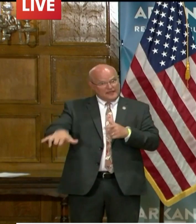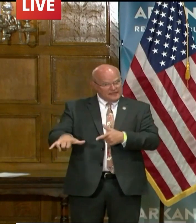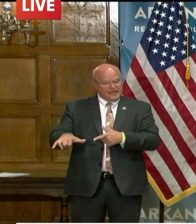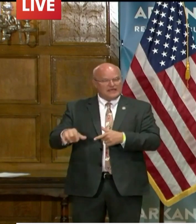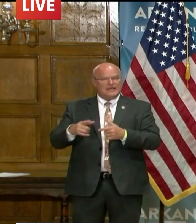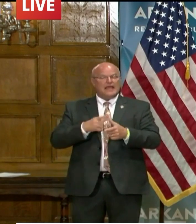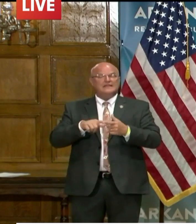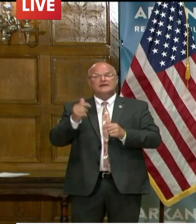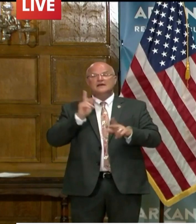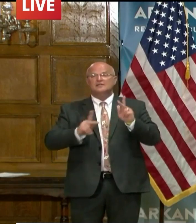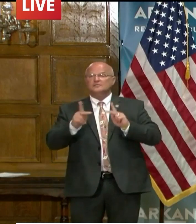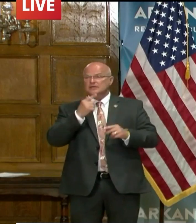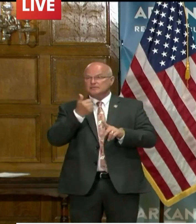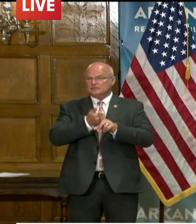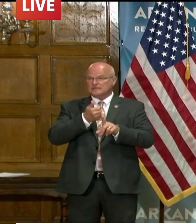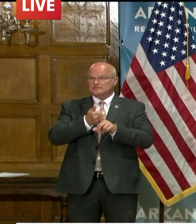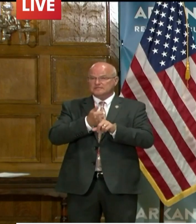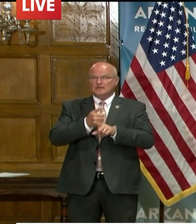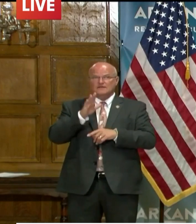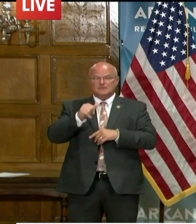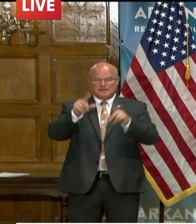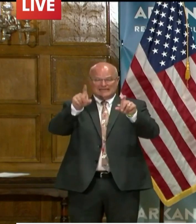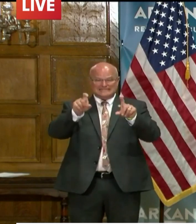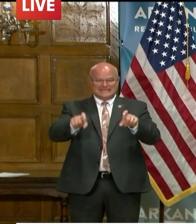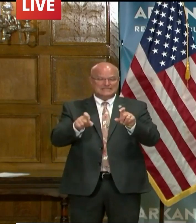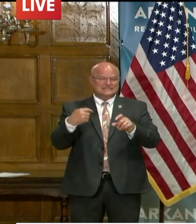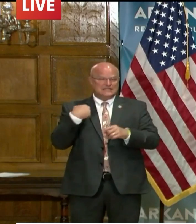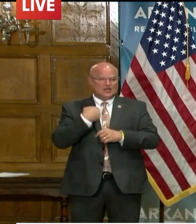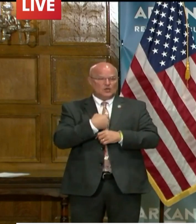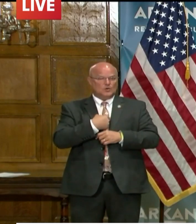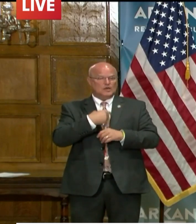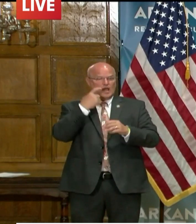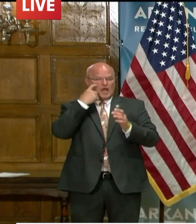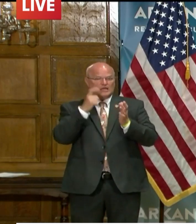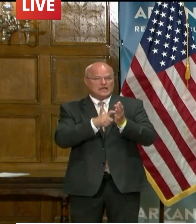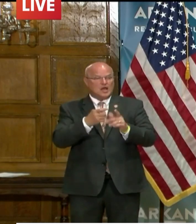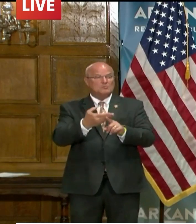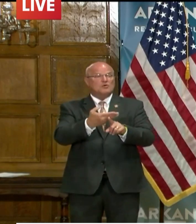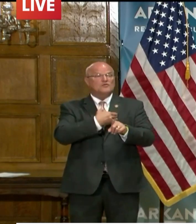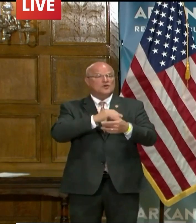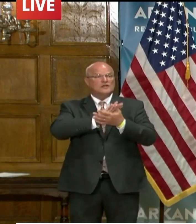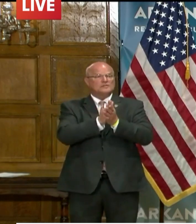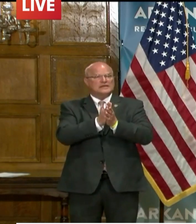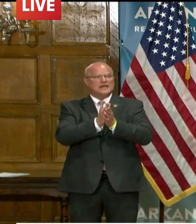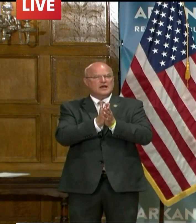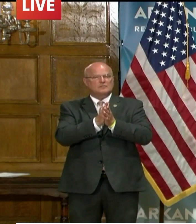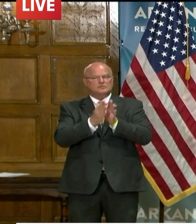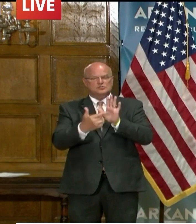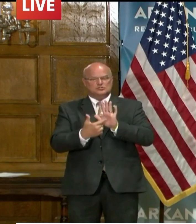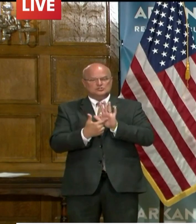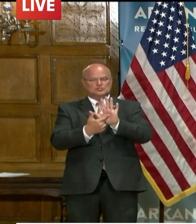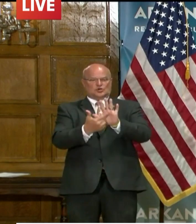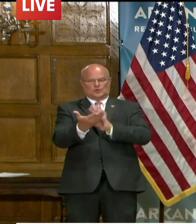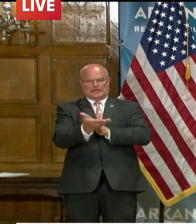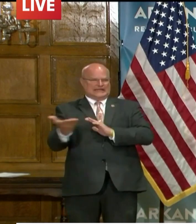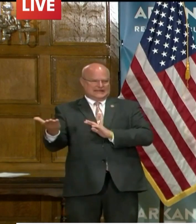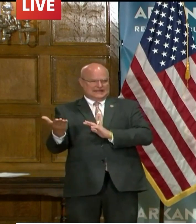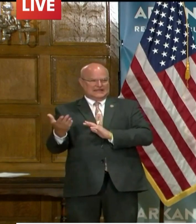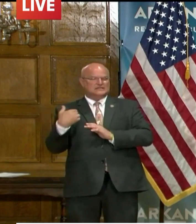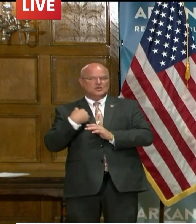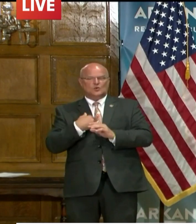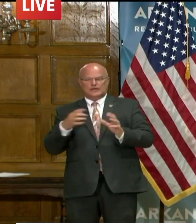those. And then there are others who, by testing, we detect them before they become symptomatic, and so we can get